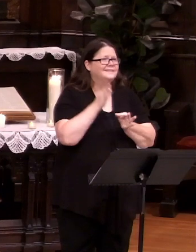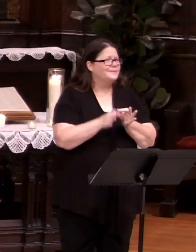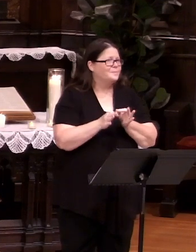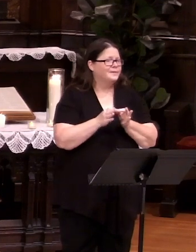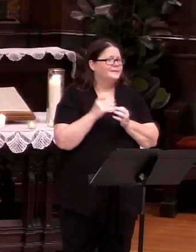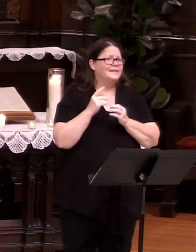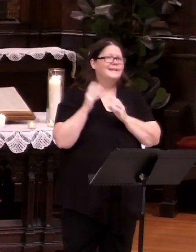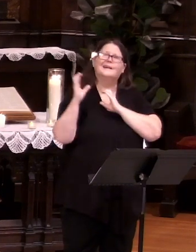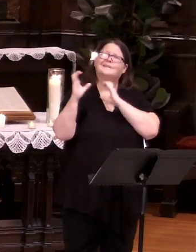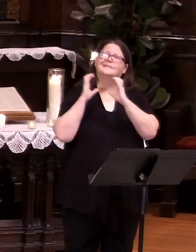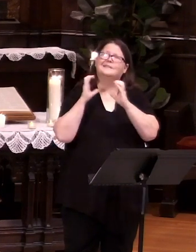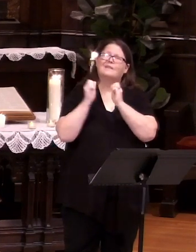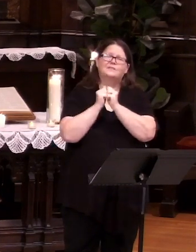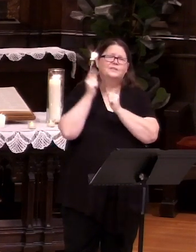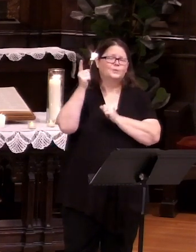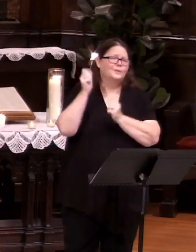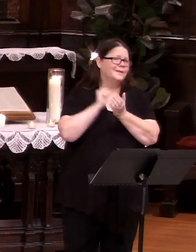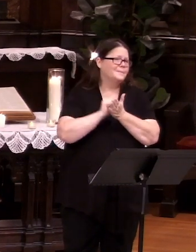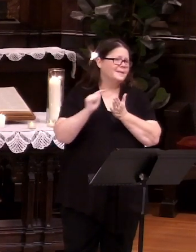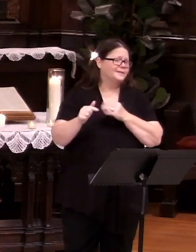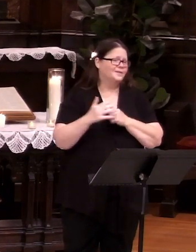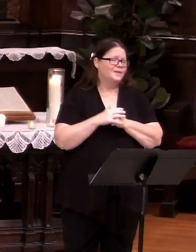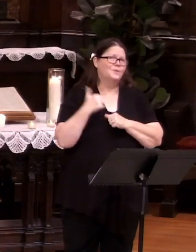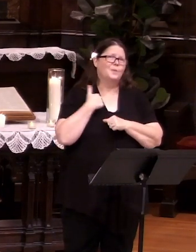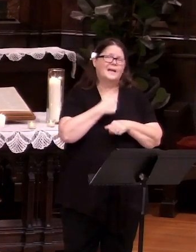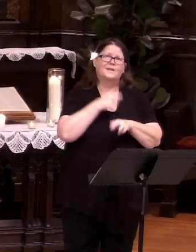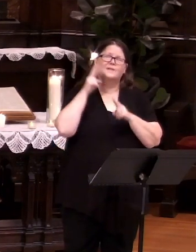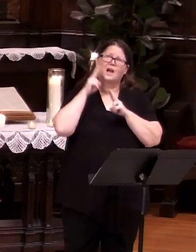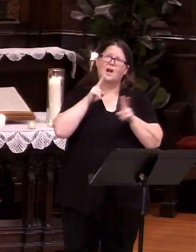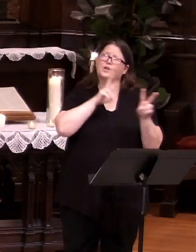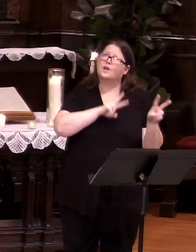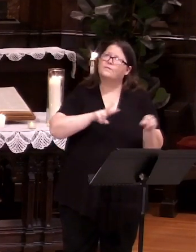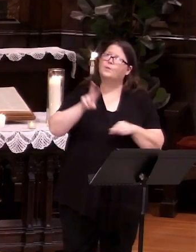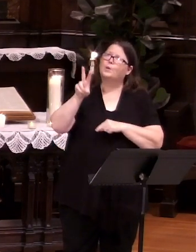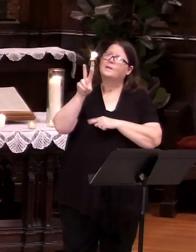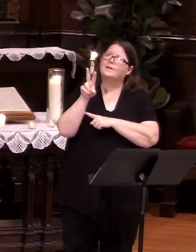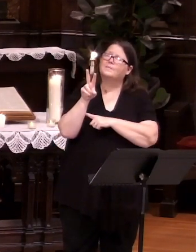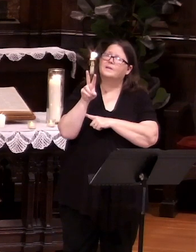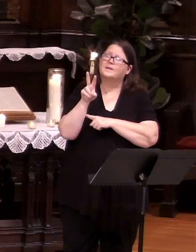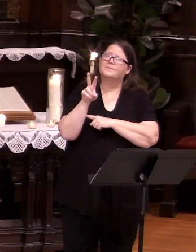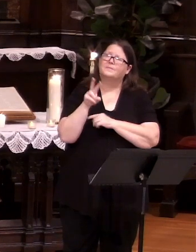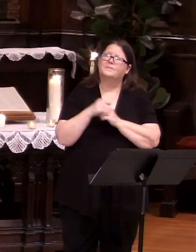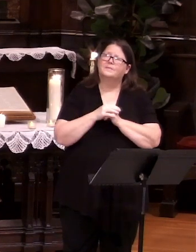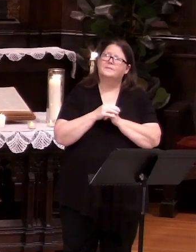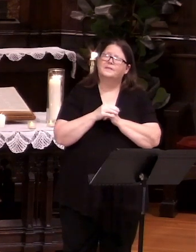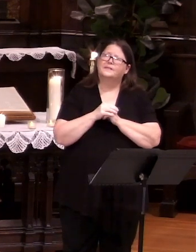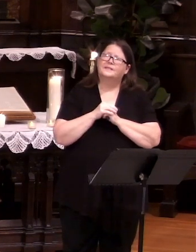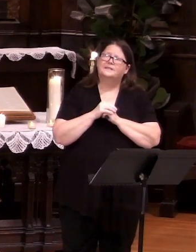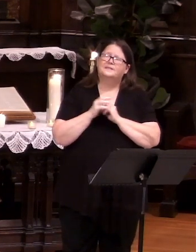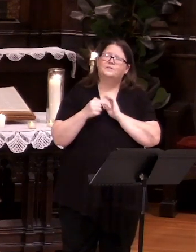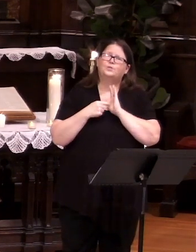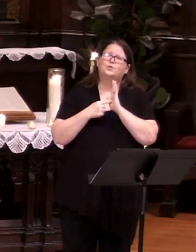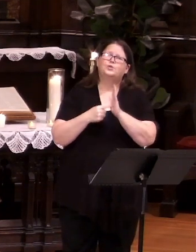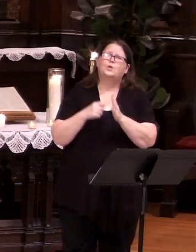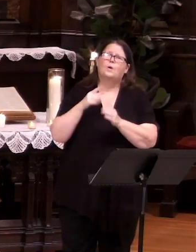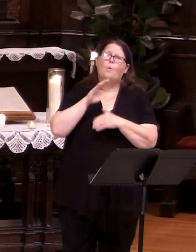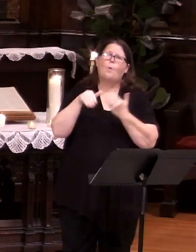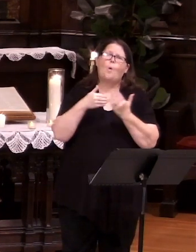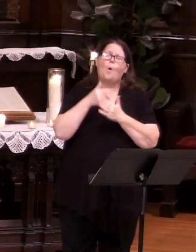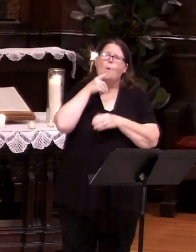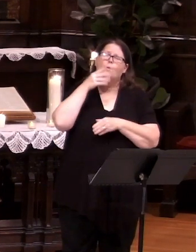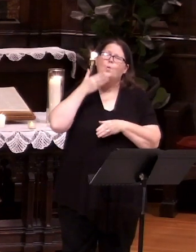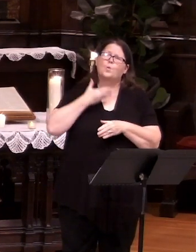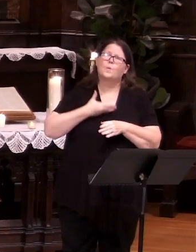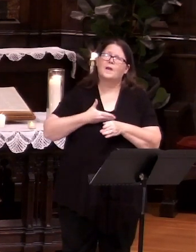in which we have the privilege and the honor of lifting to God all that we are, all that we carry, and